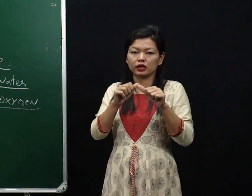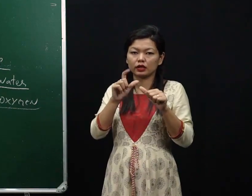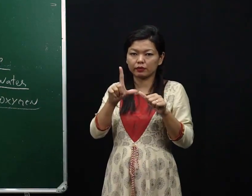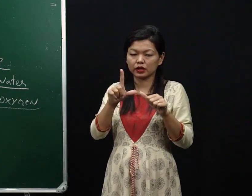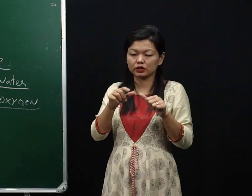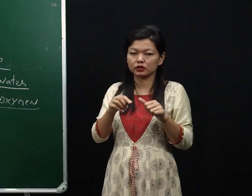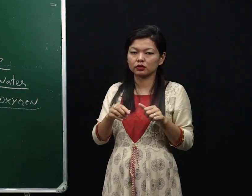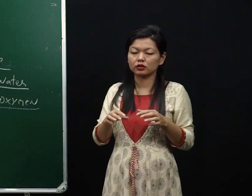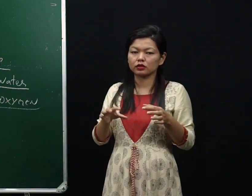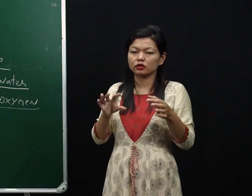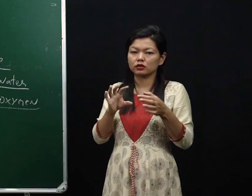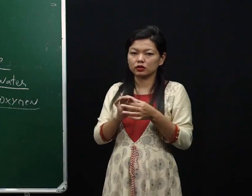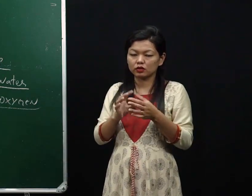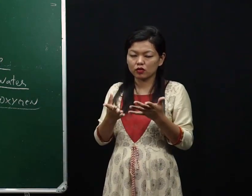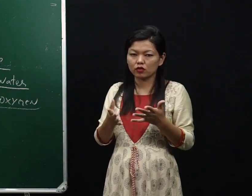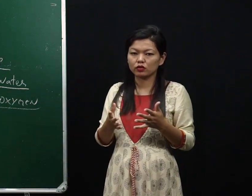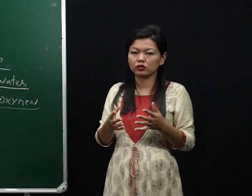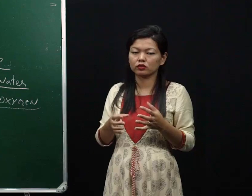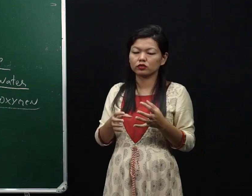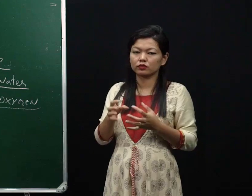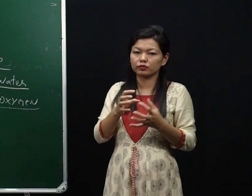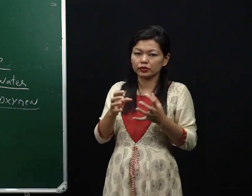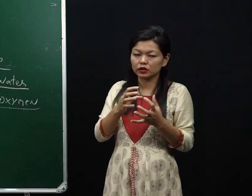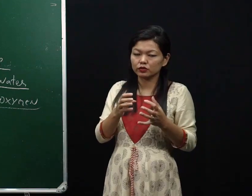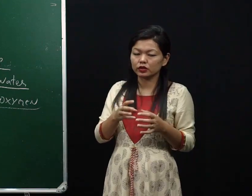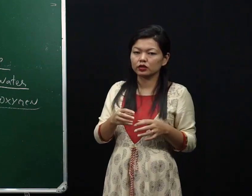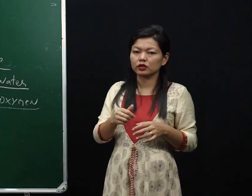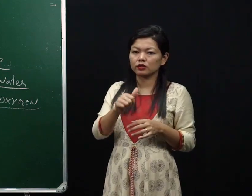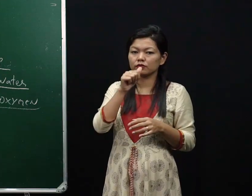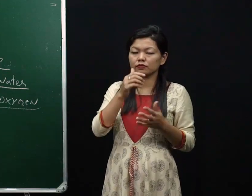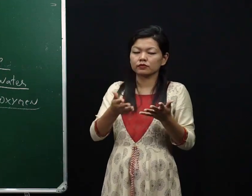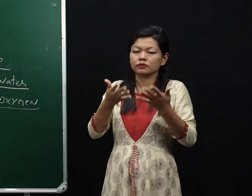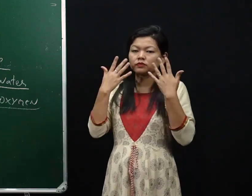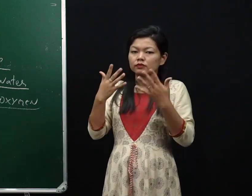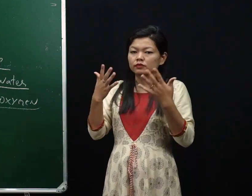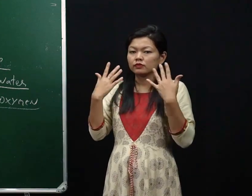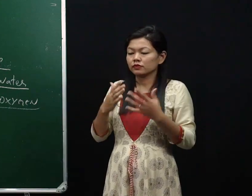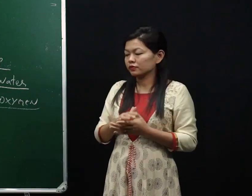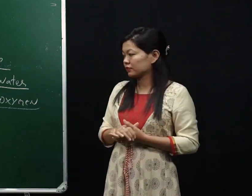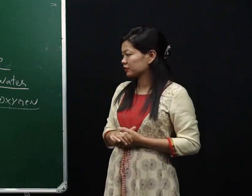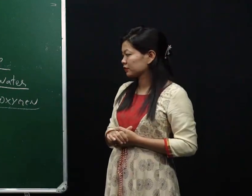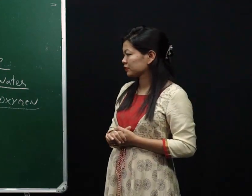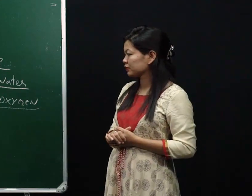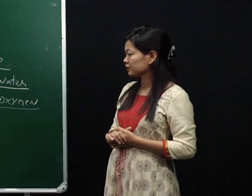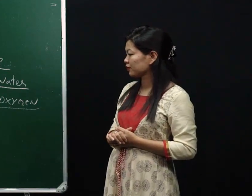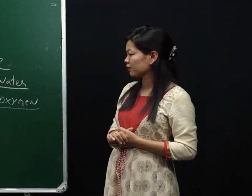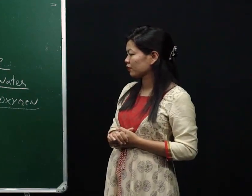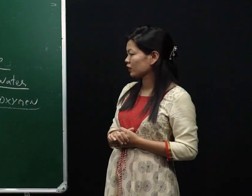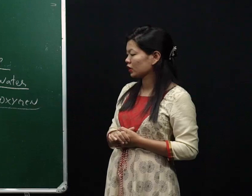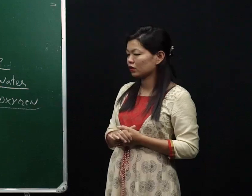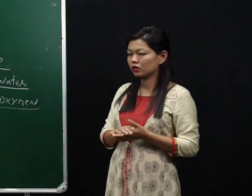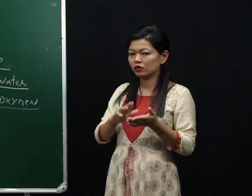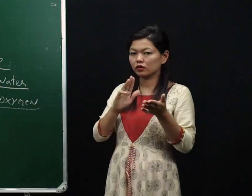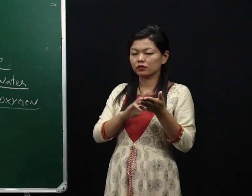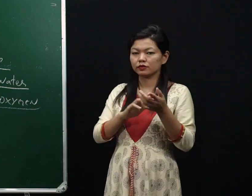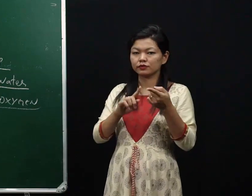And then iron rusting take place because metal react with oxygen, air,